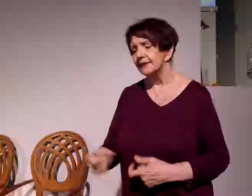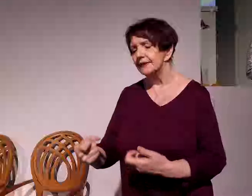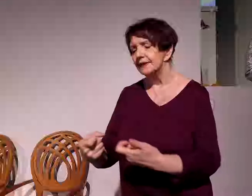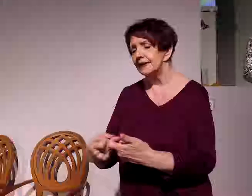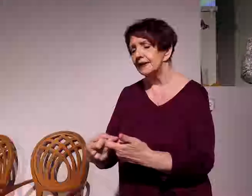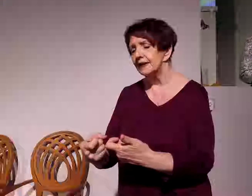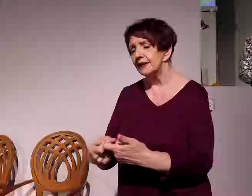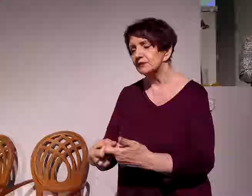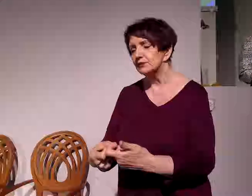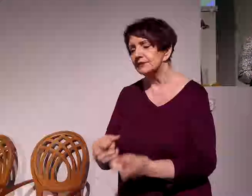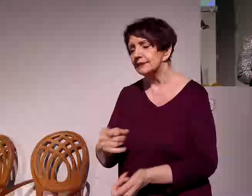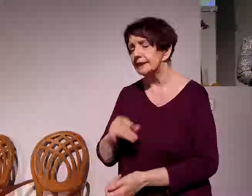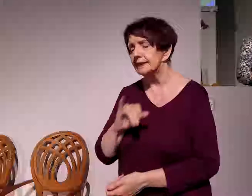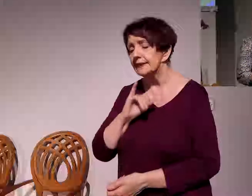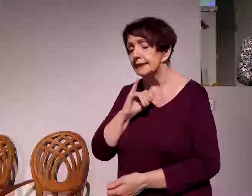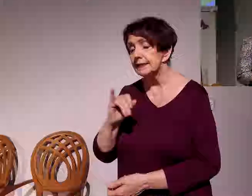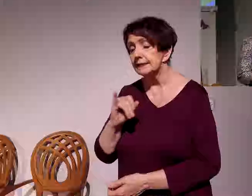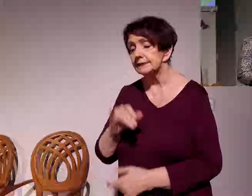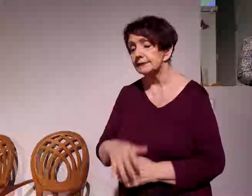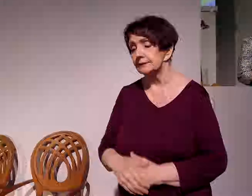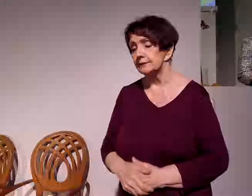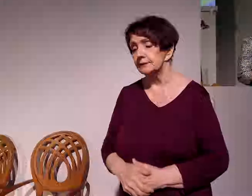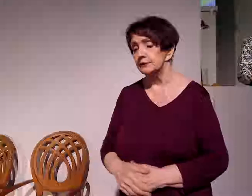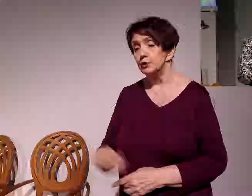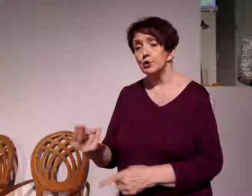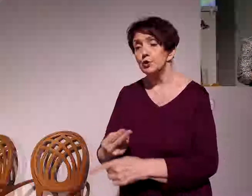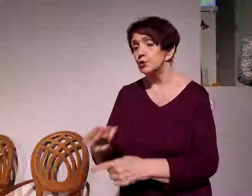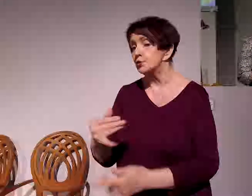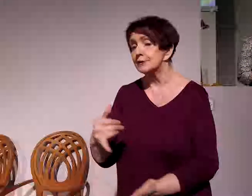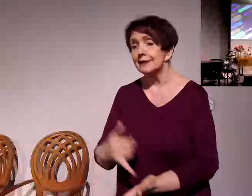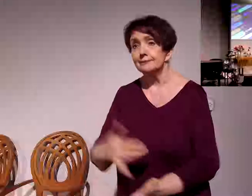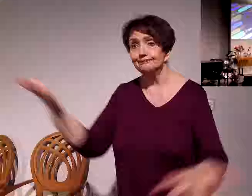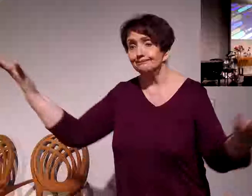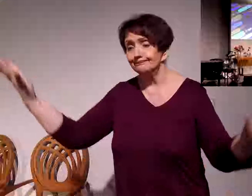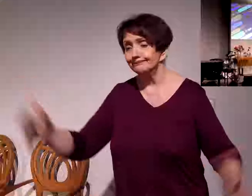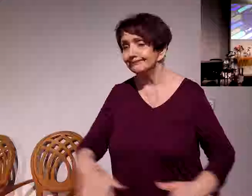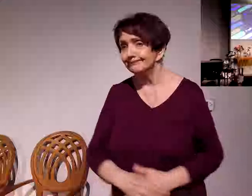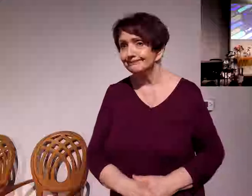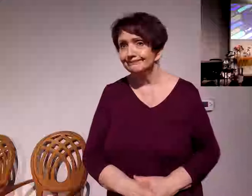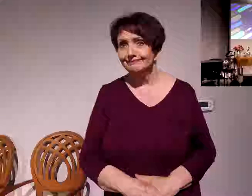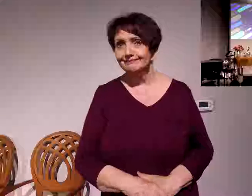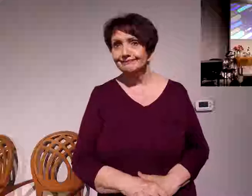electricity, electricity is. use it. Use it."